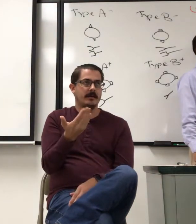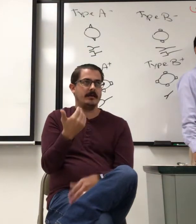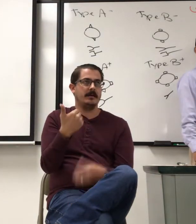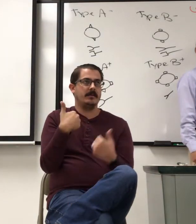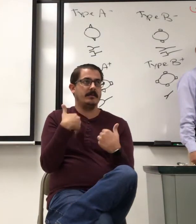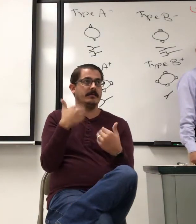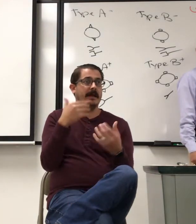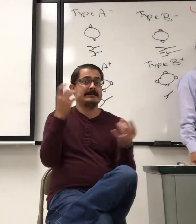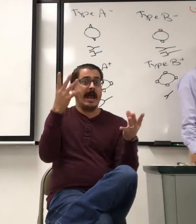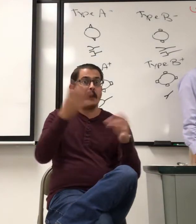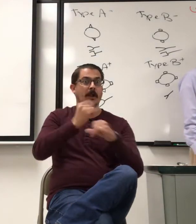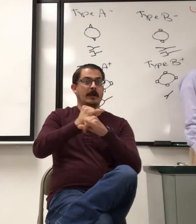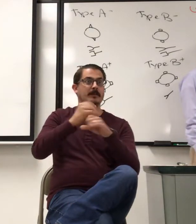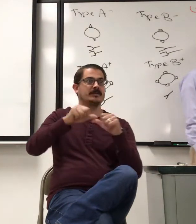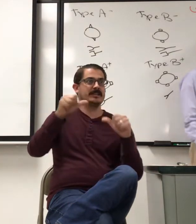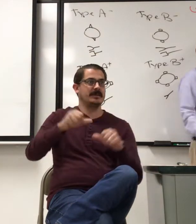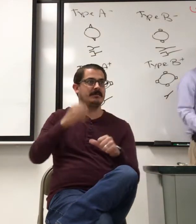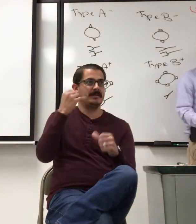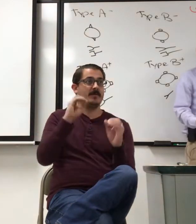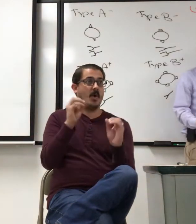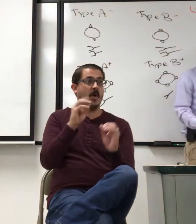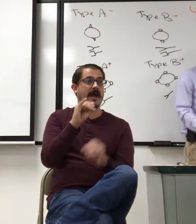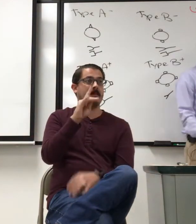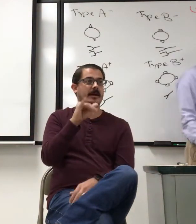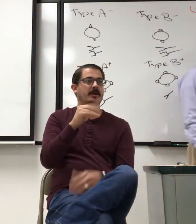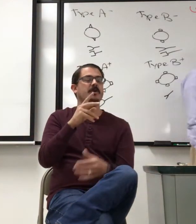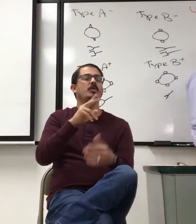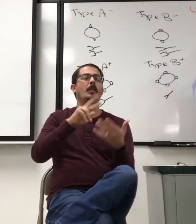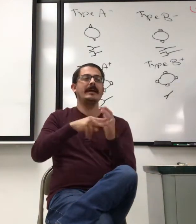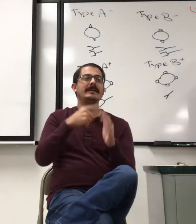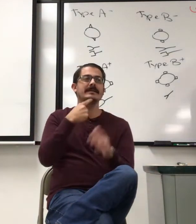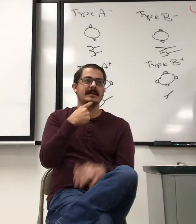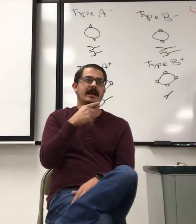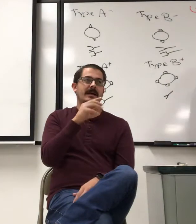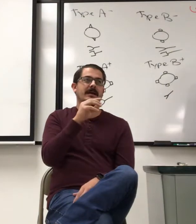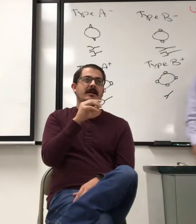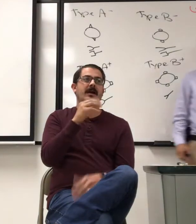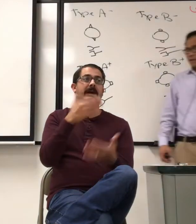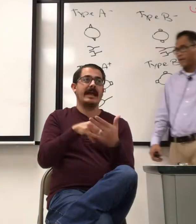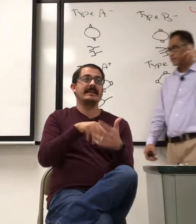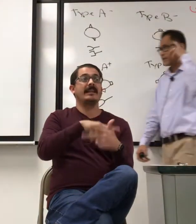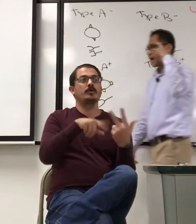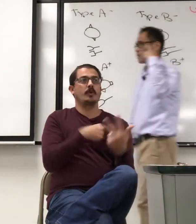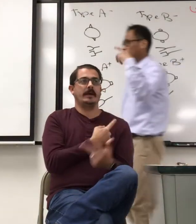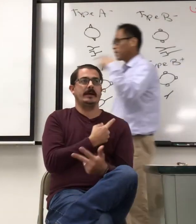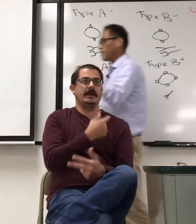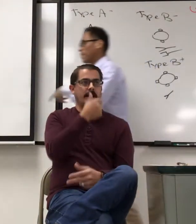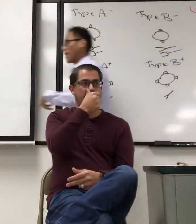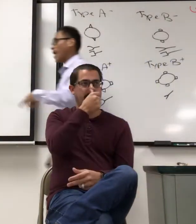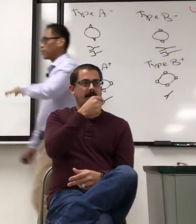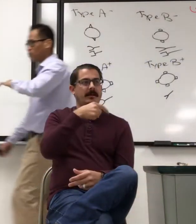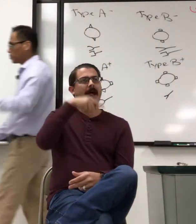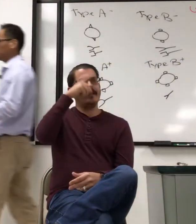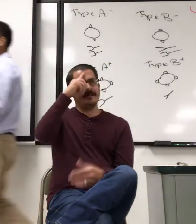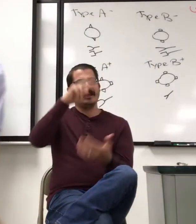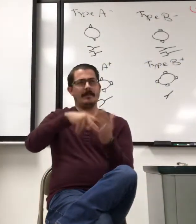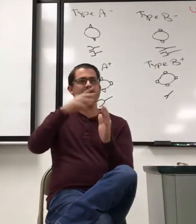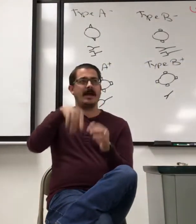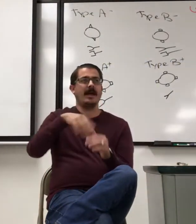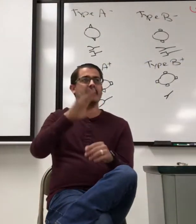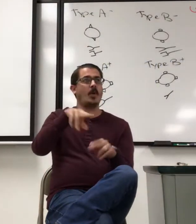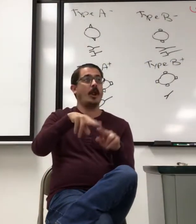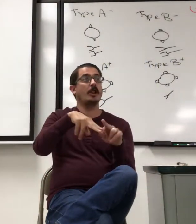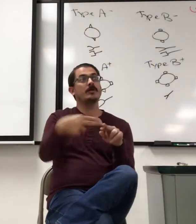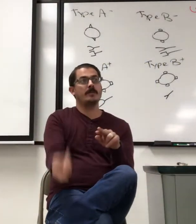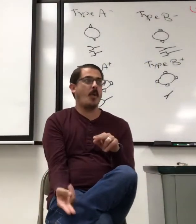It's terrible immune system. And I think you need to say. But whenever I have to like say, I think they meant that, you're losing